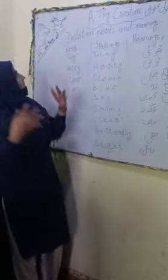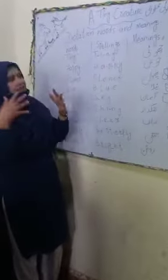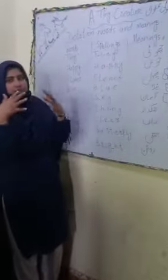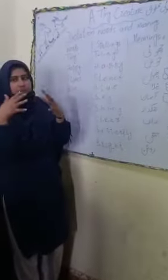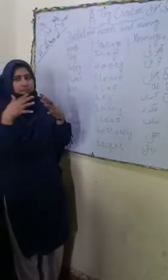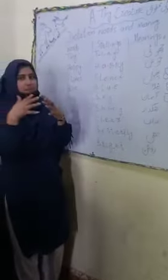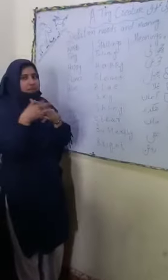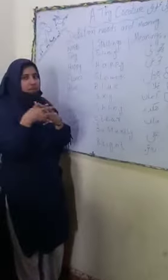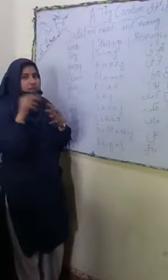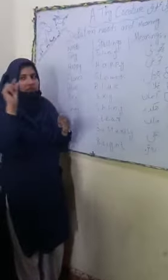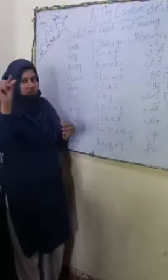words, words,